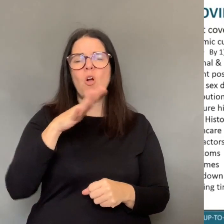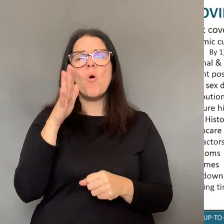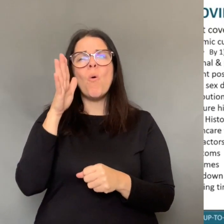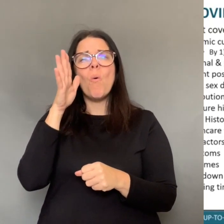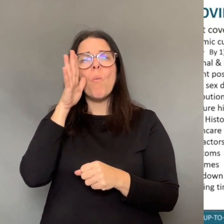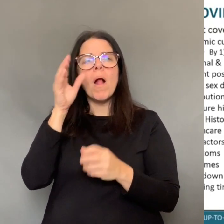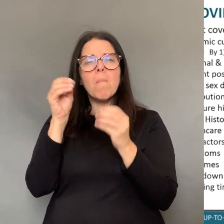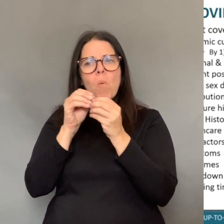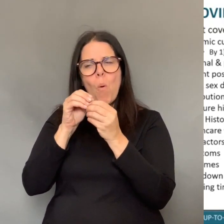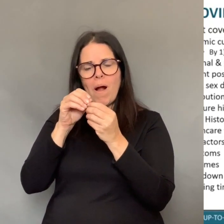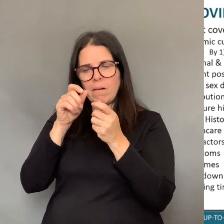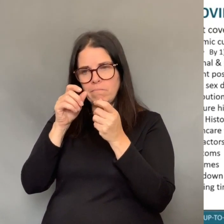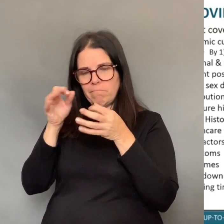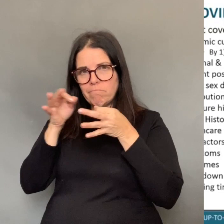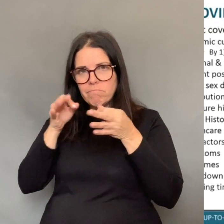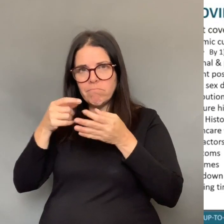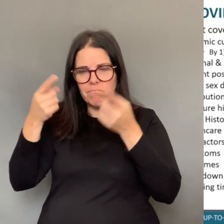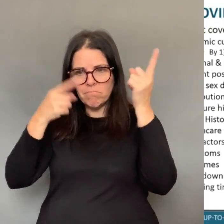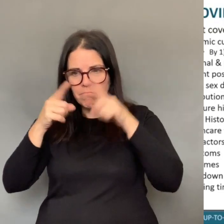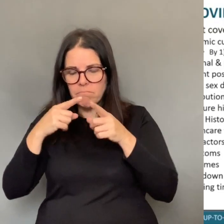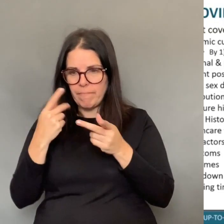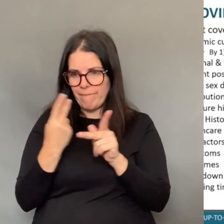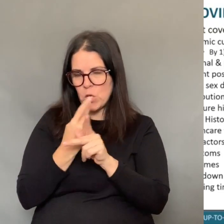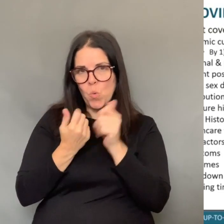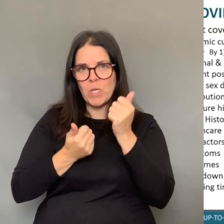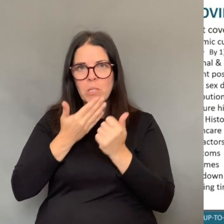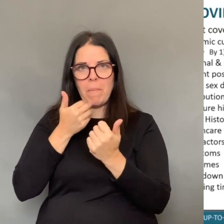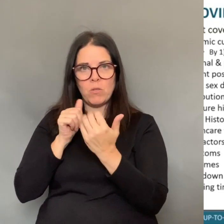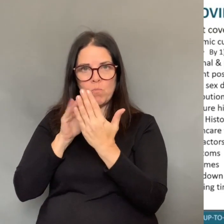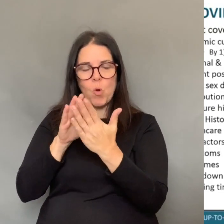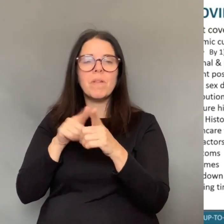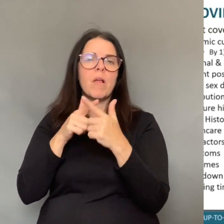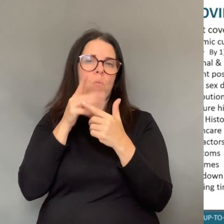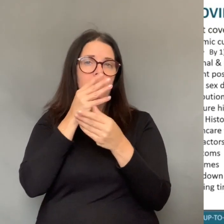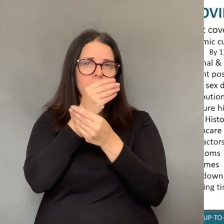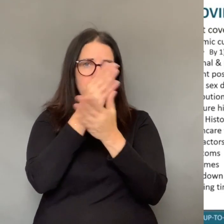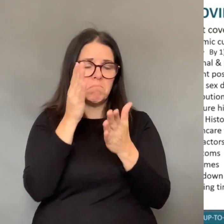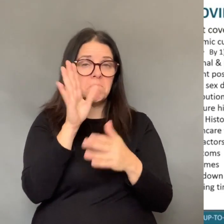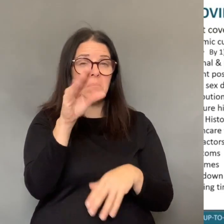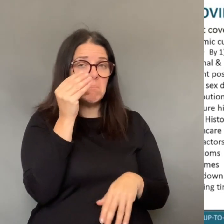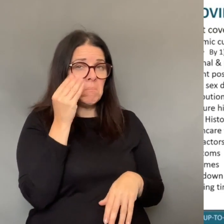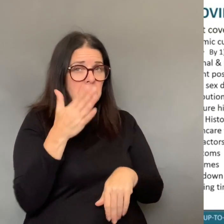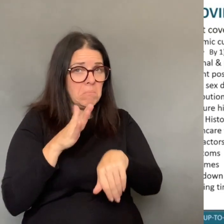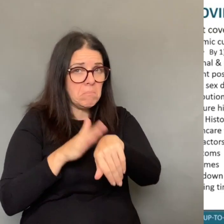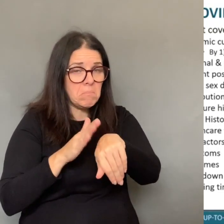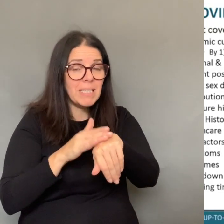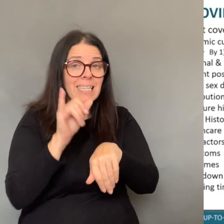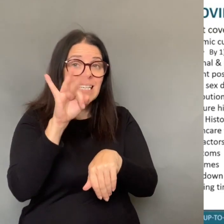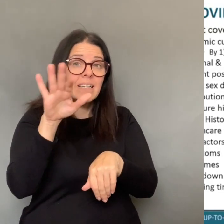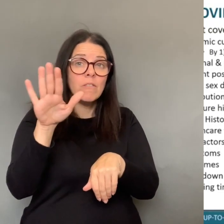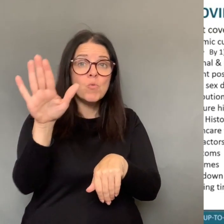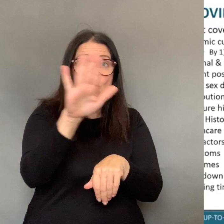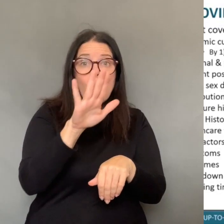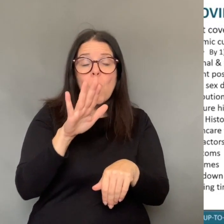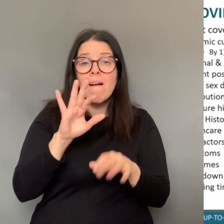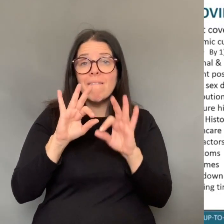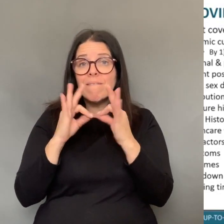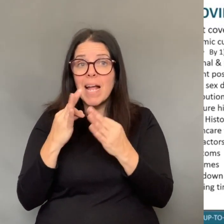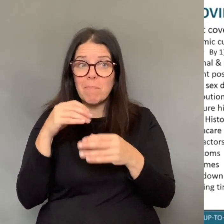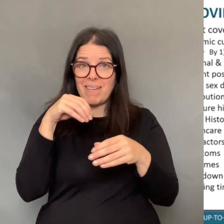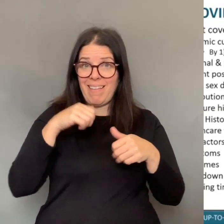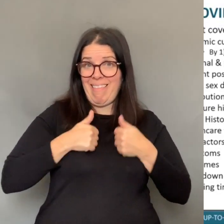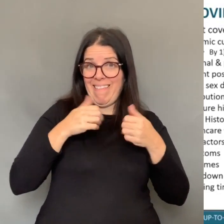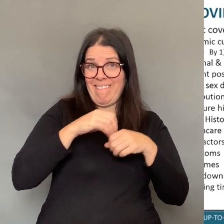So very quickly, once again, this is what we will try to cover in our presentation. I'll focus on the key points to answer some of the questions that everyone,